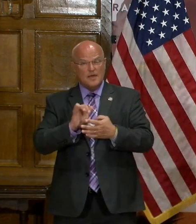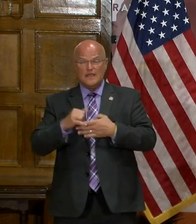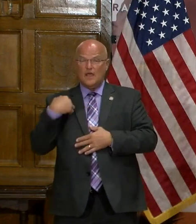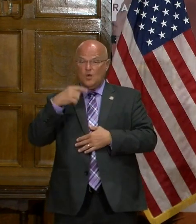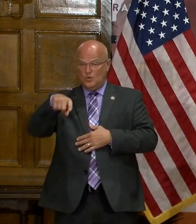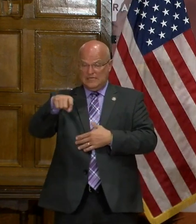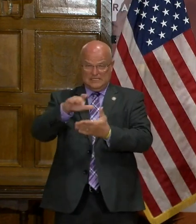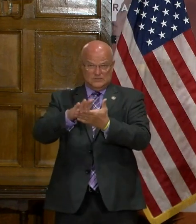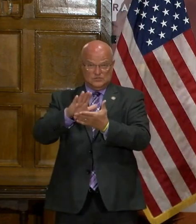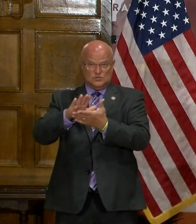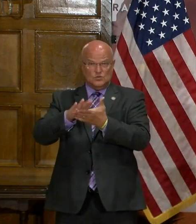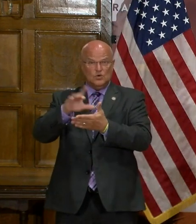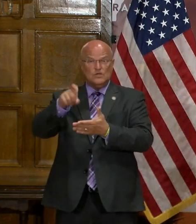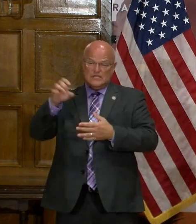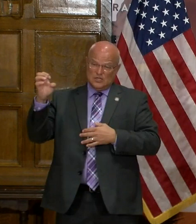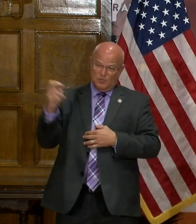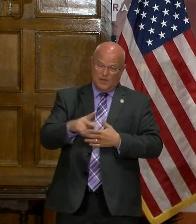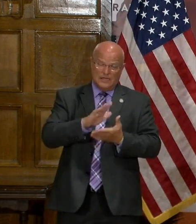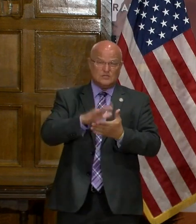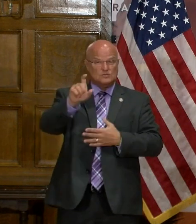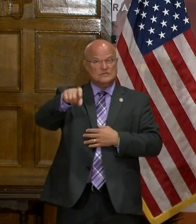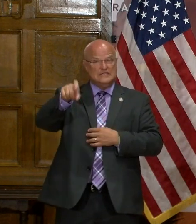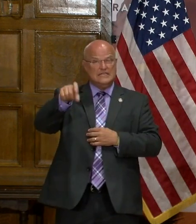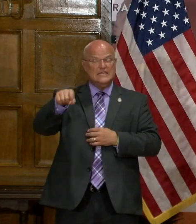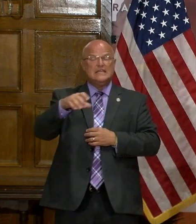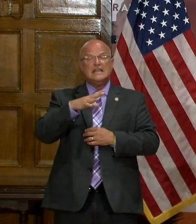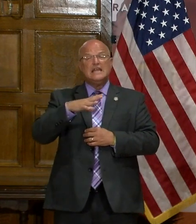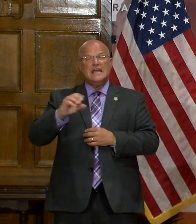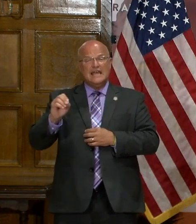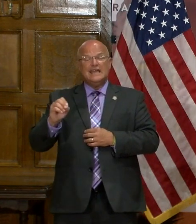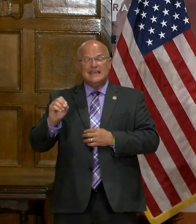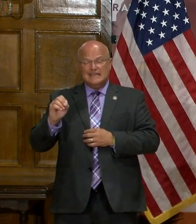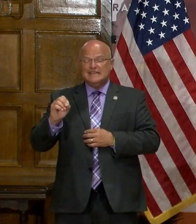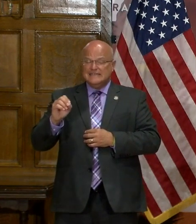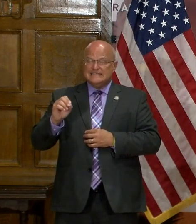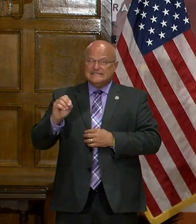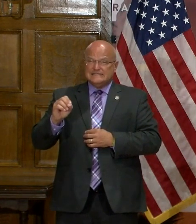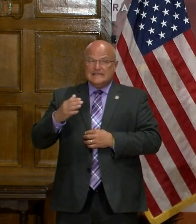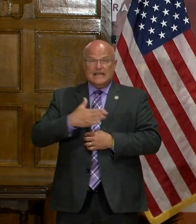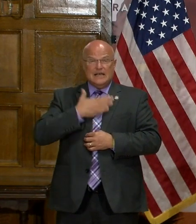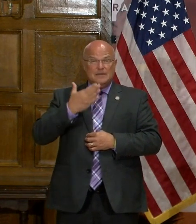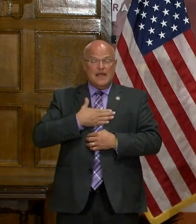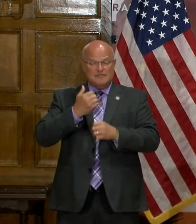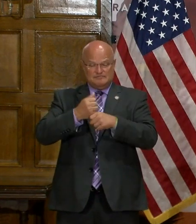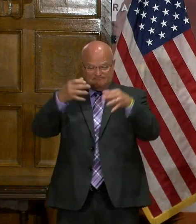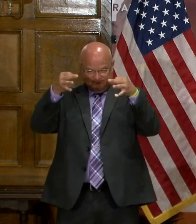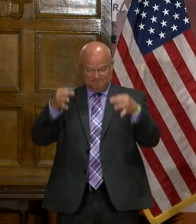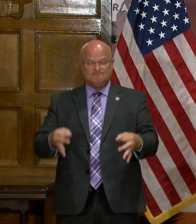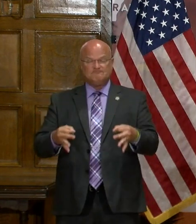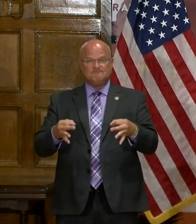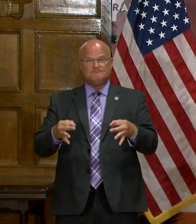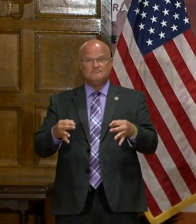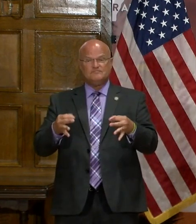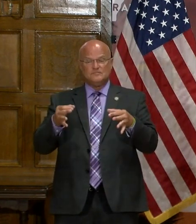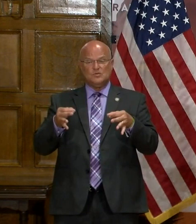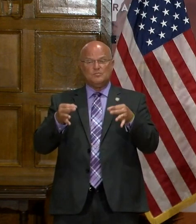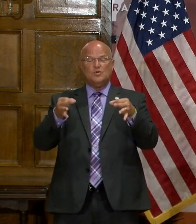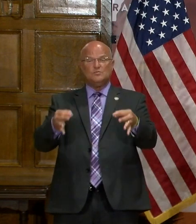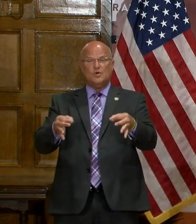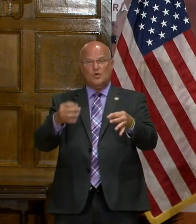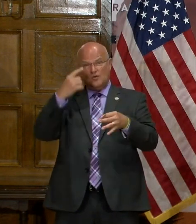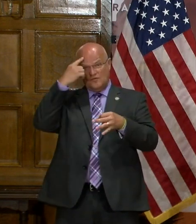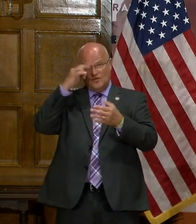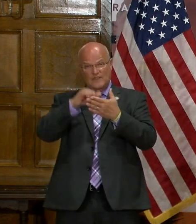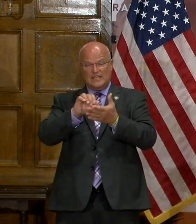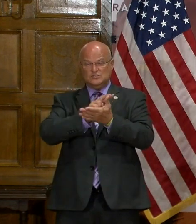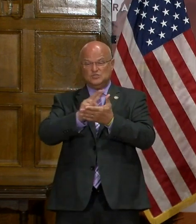need school, that we need to go back to school, and I'm glad we made the decision to postpone school